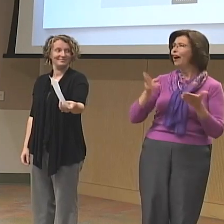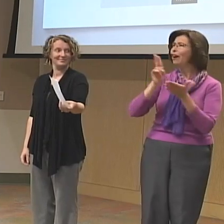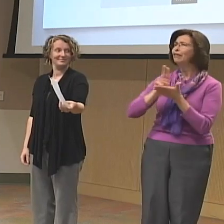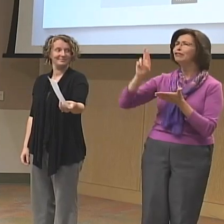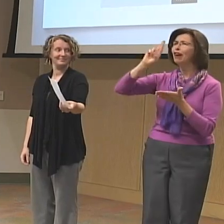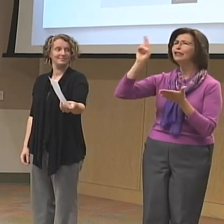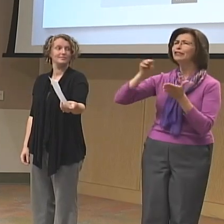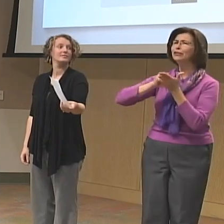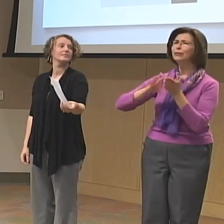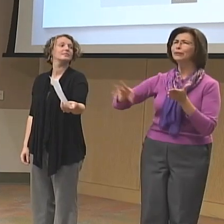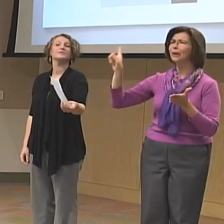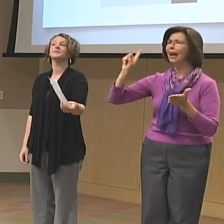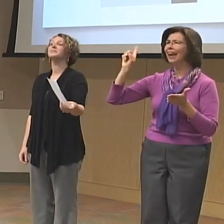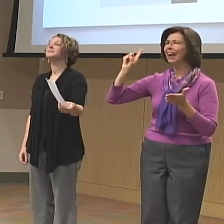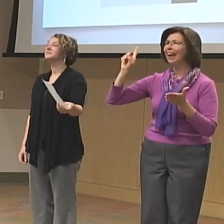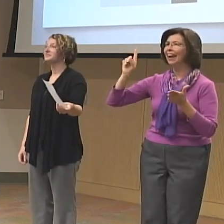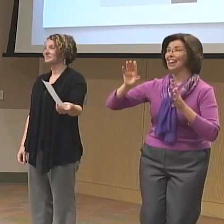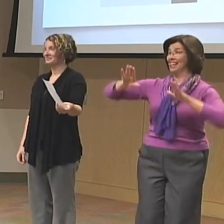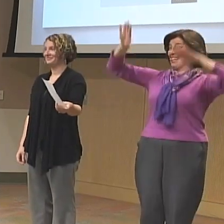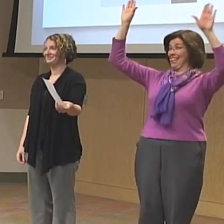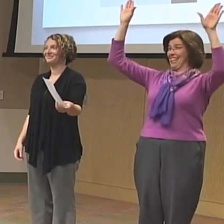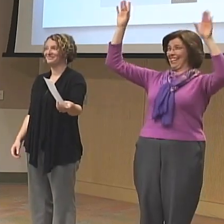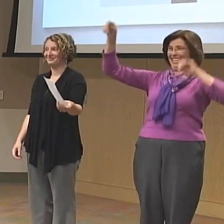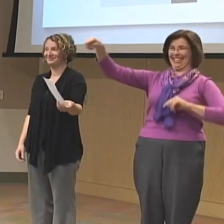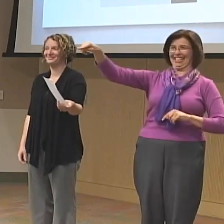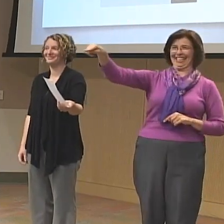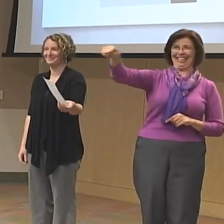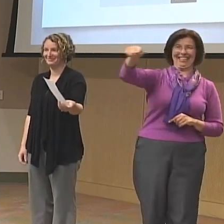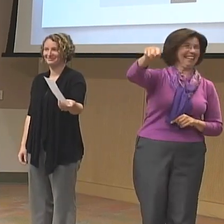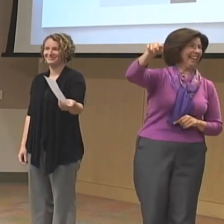Rochester with us here today. Can you raise your hands?